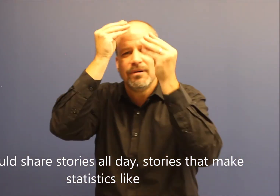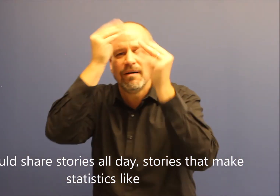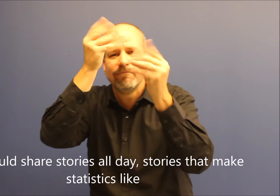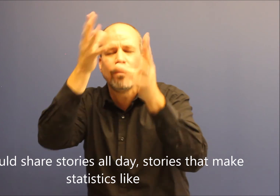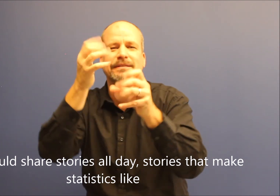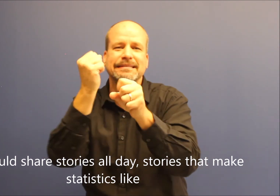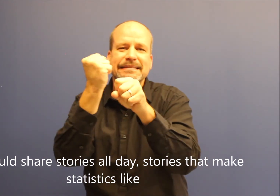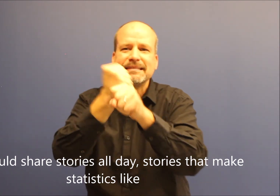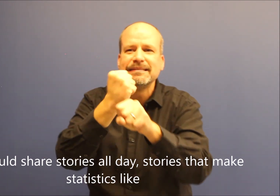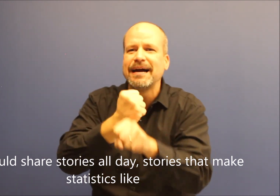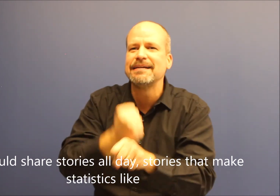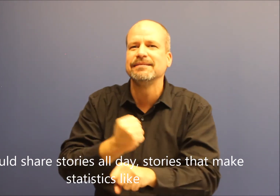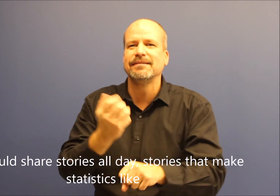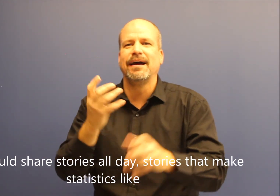Stories that make statistics like